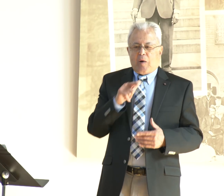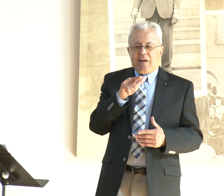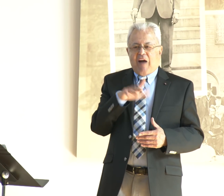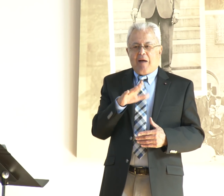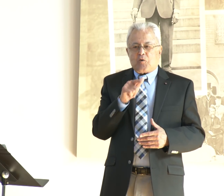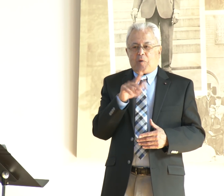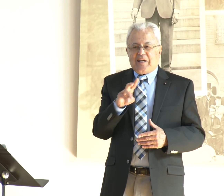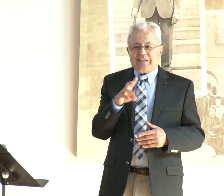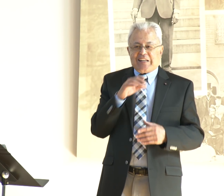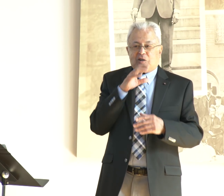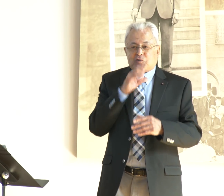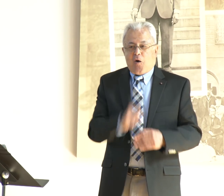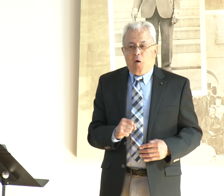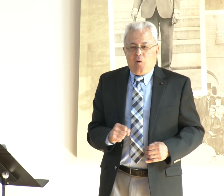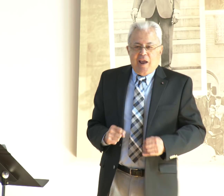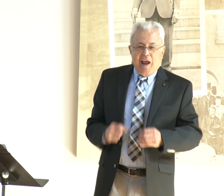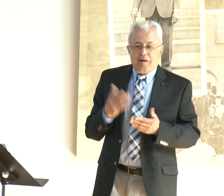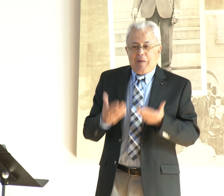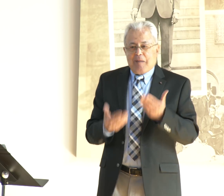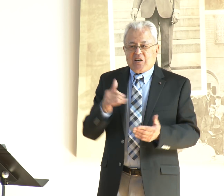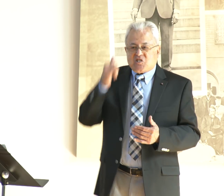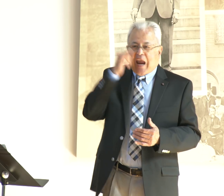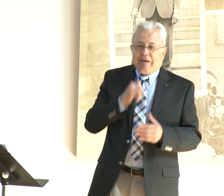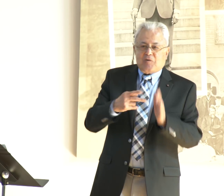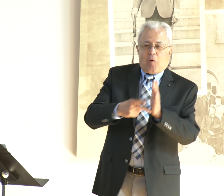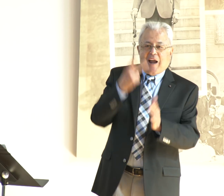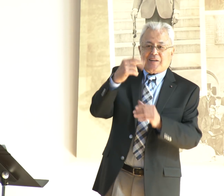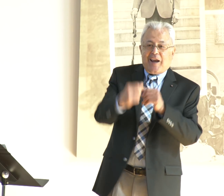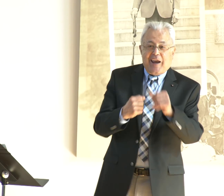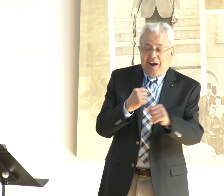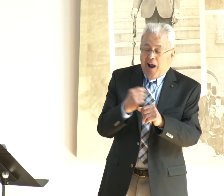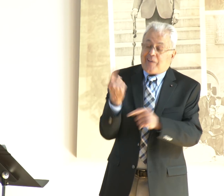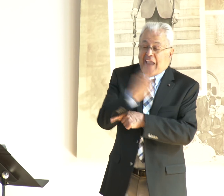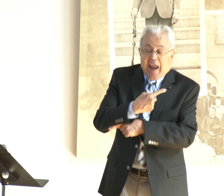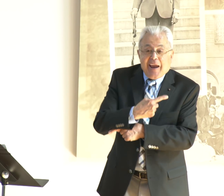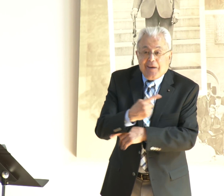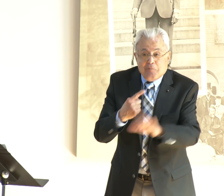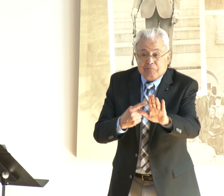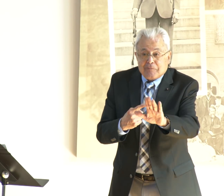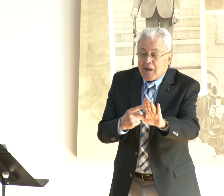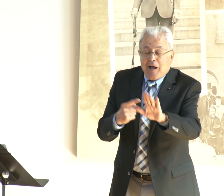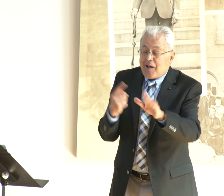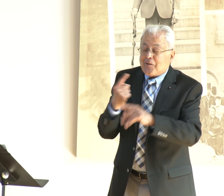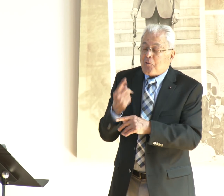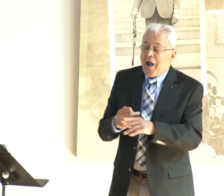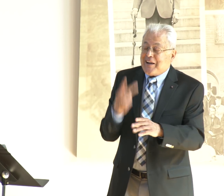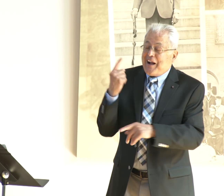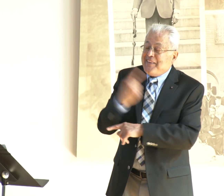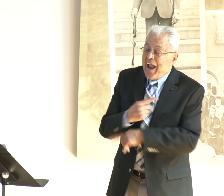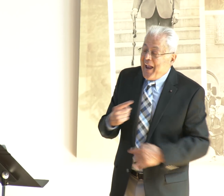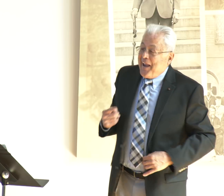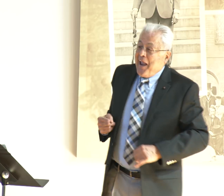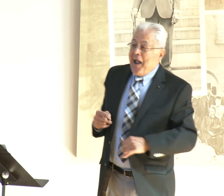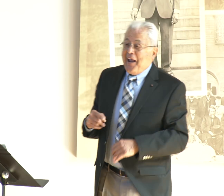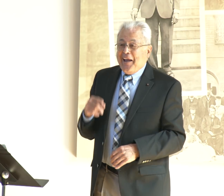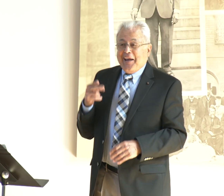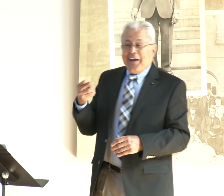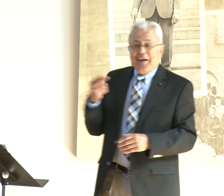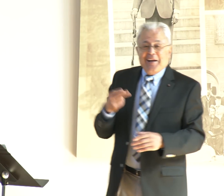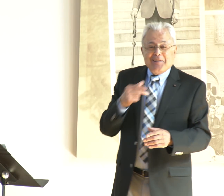His mother, even though I was just 25, 26 years old at the time, you know, I'm shaved twice a day, not twice a year, what did I